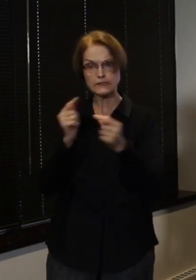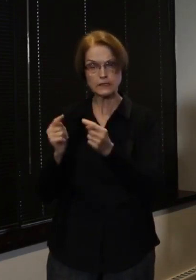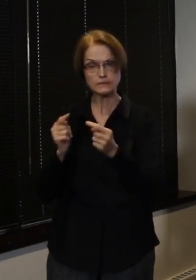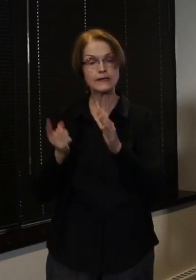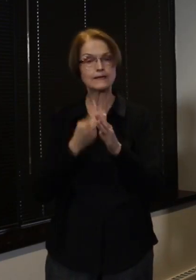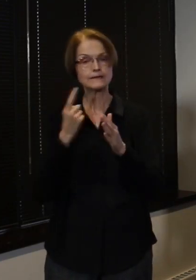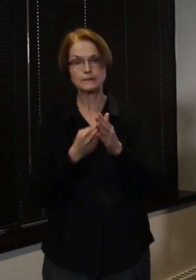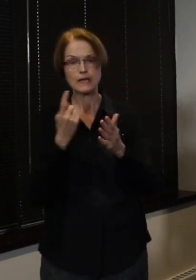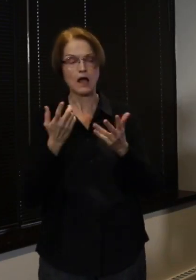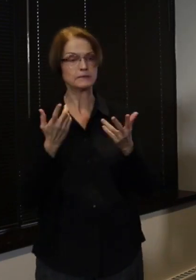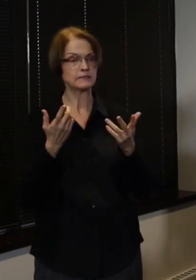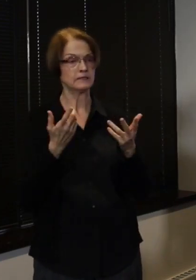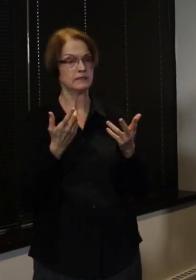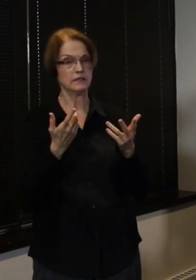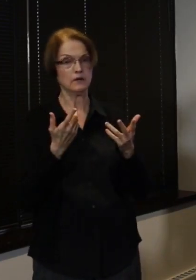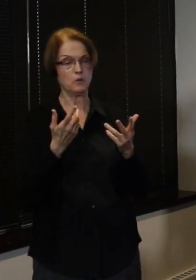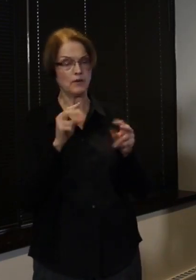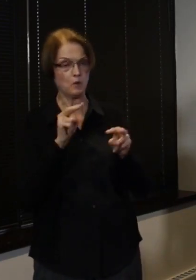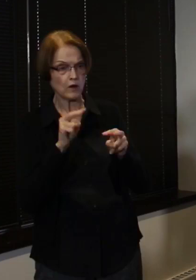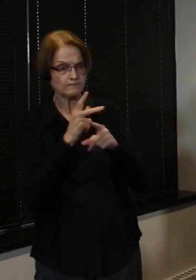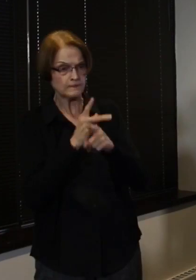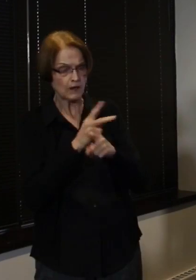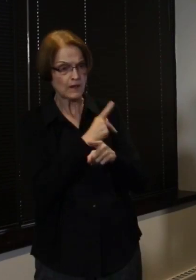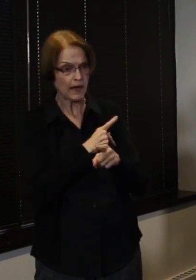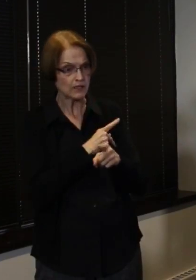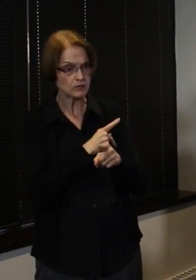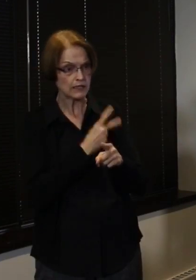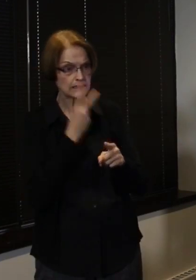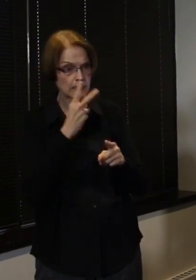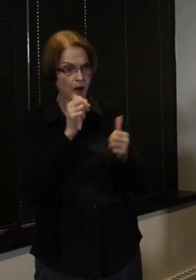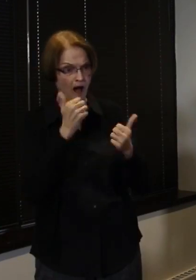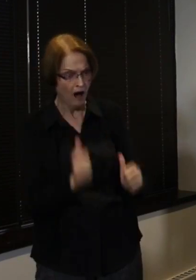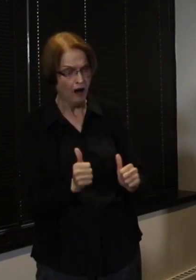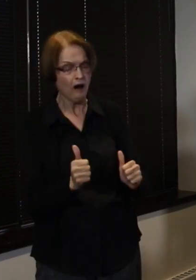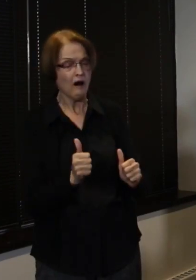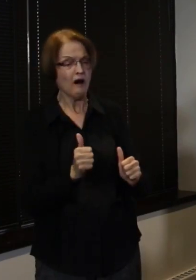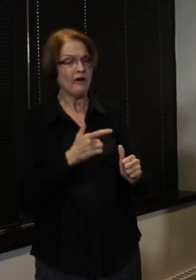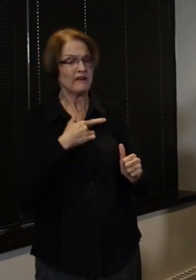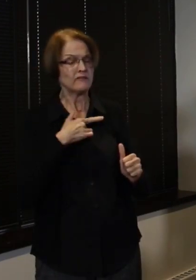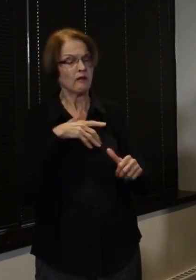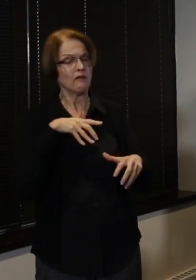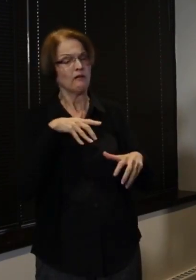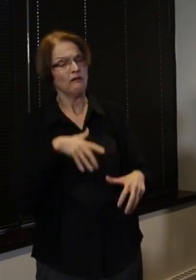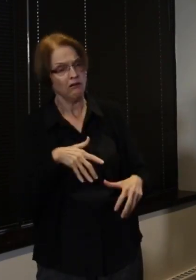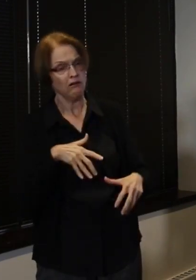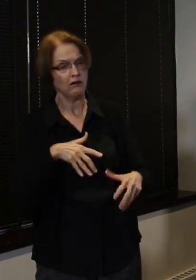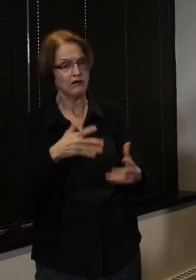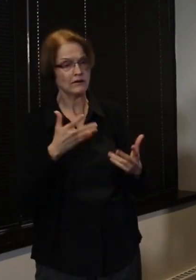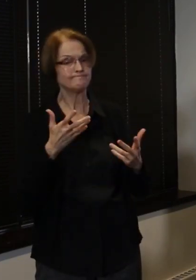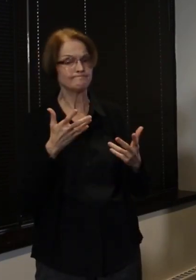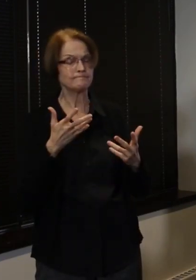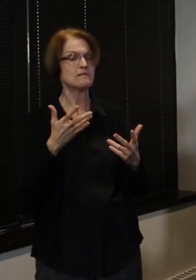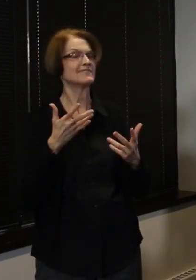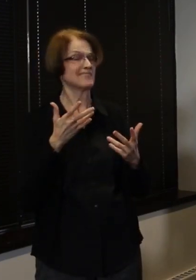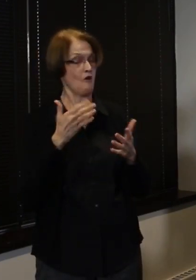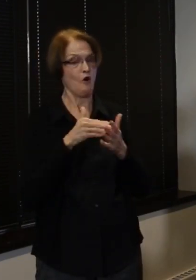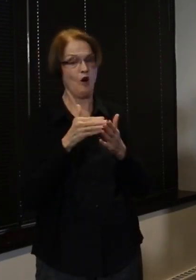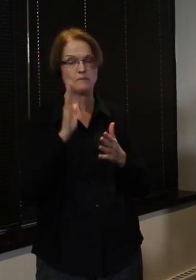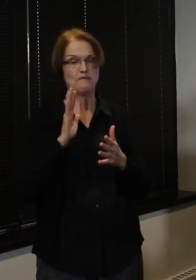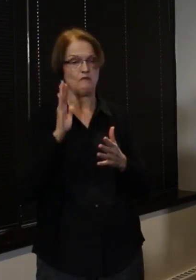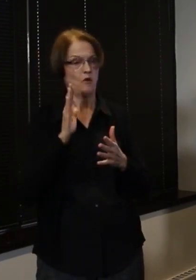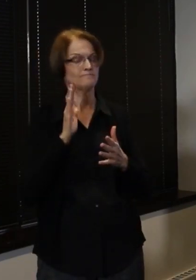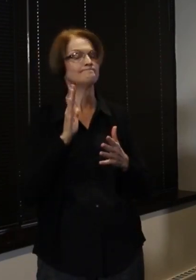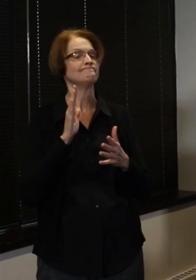see a patient take a turn for the worse, because they've seen it so many times before that the patient will not be discharged from